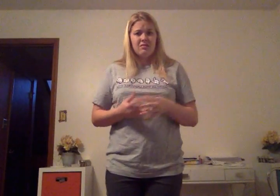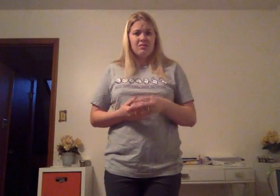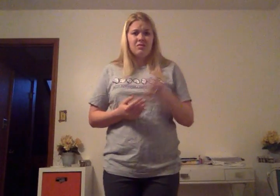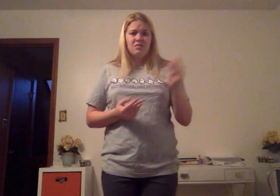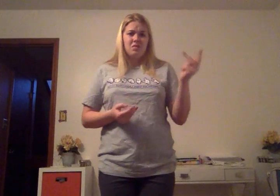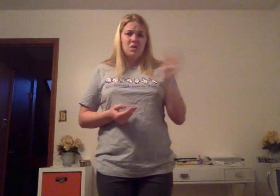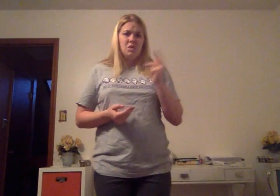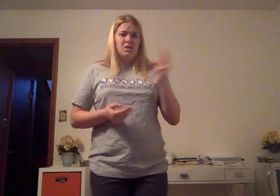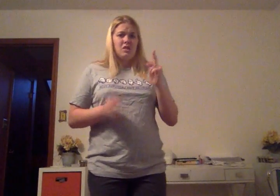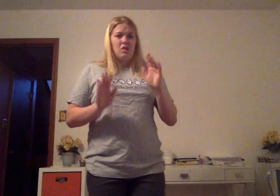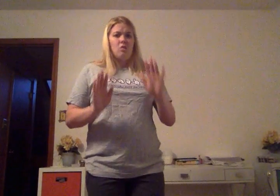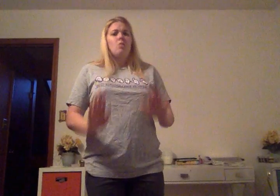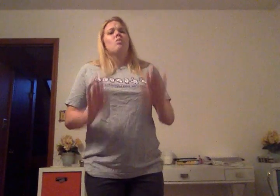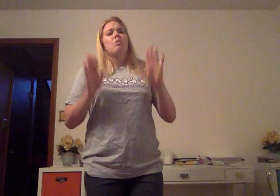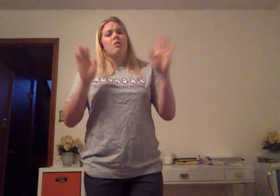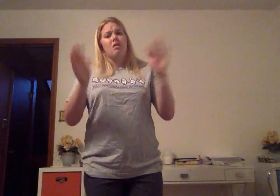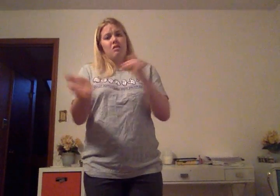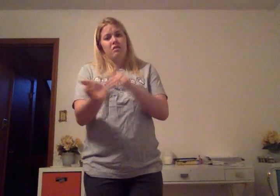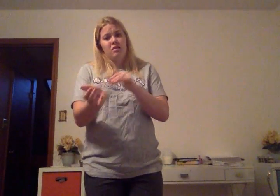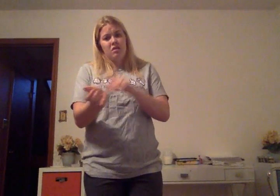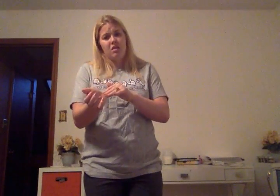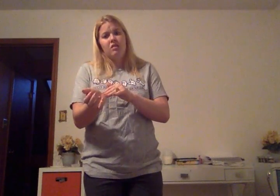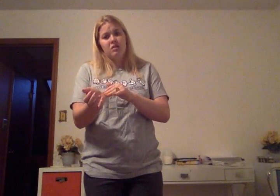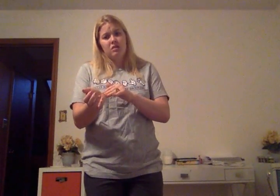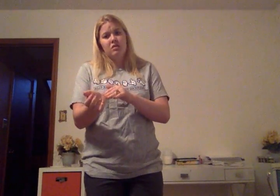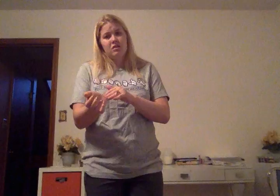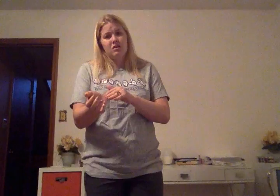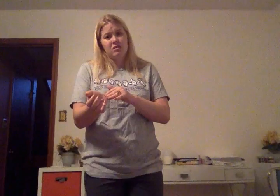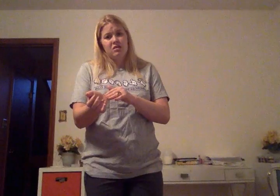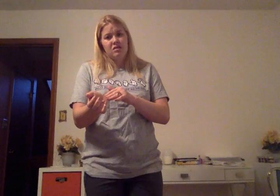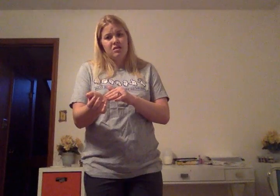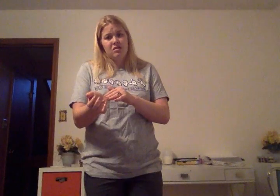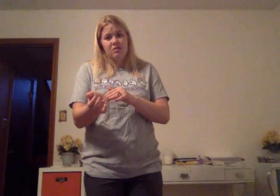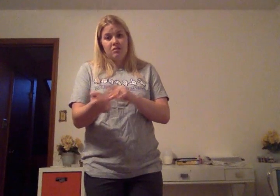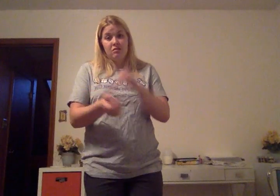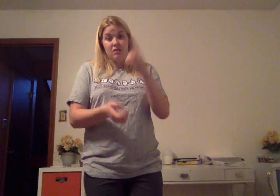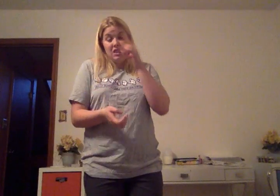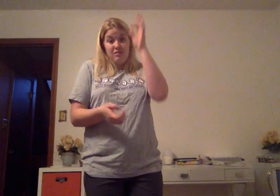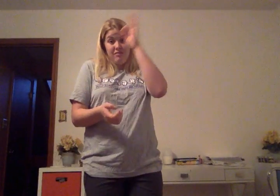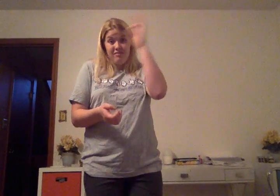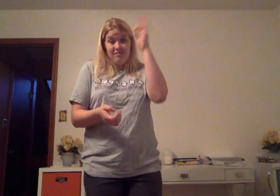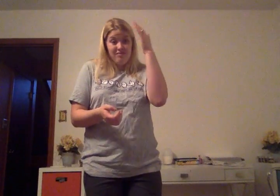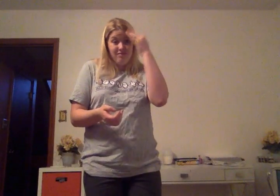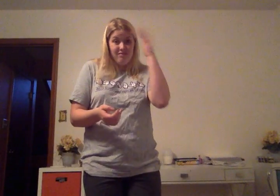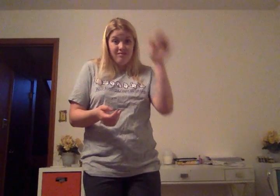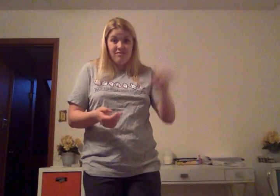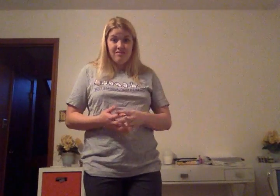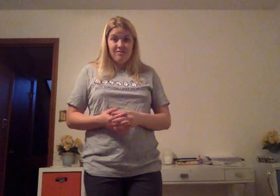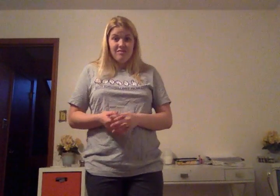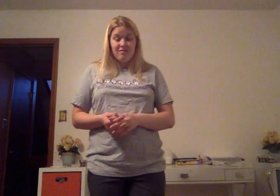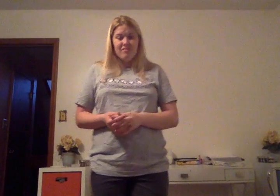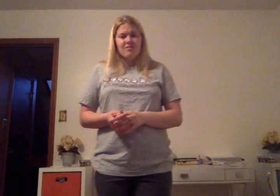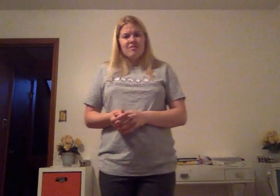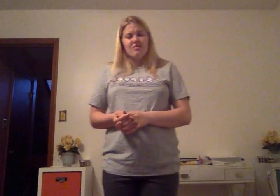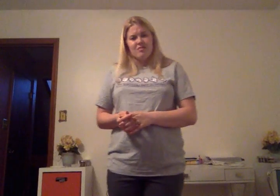have amazing, amazing doctors, and half the stuff I told him, he didn't know. Did you ever, in your hardest moment, think,